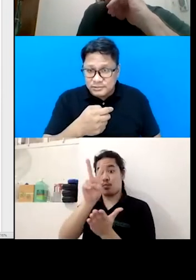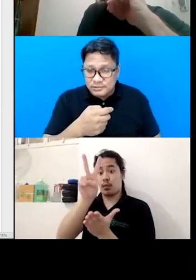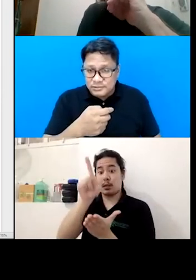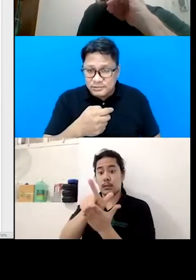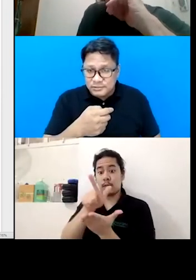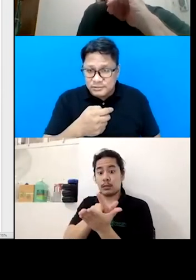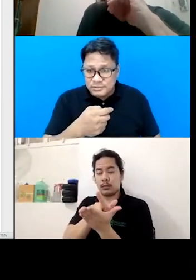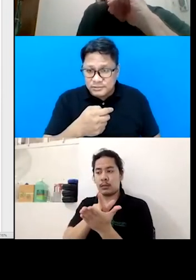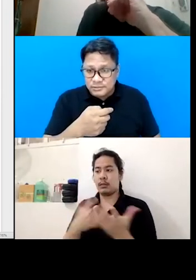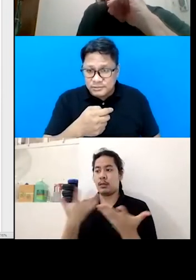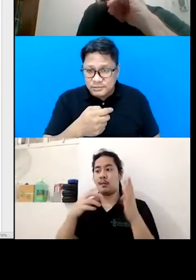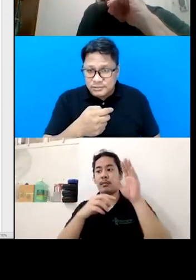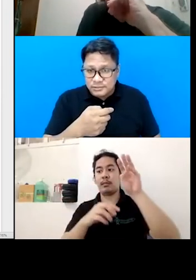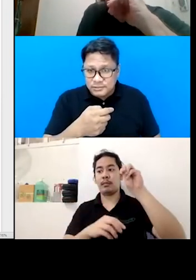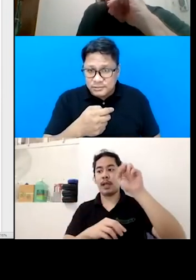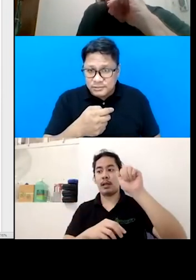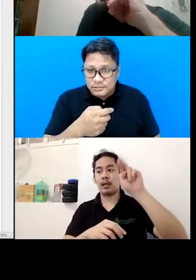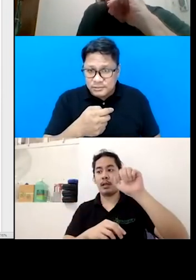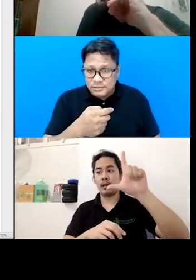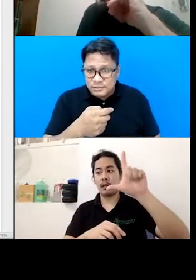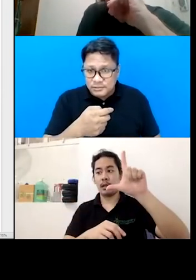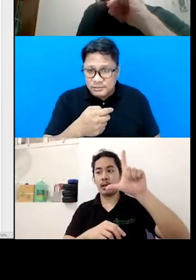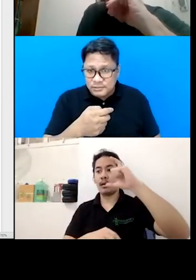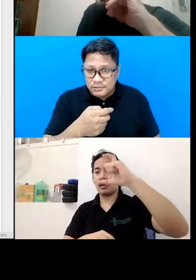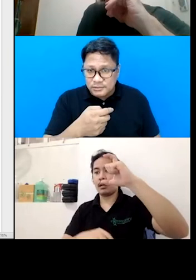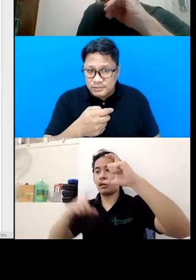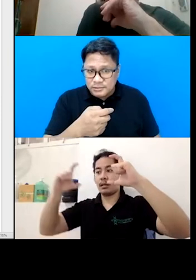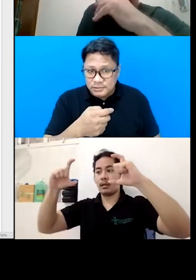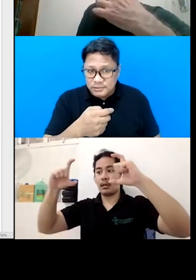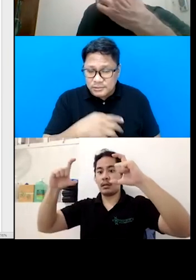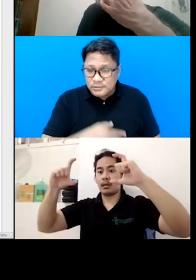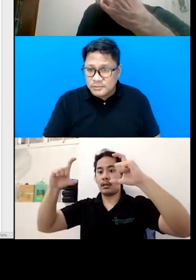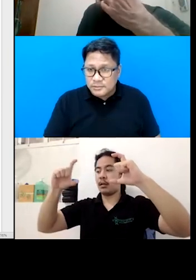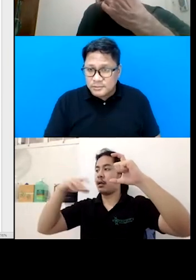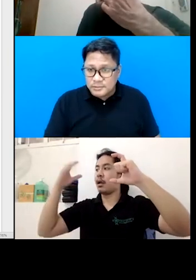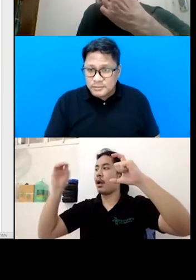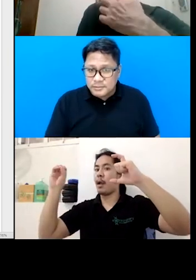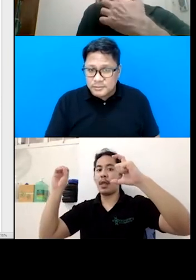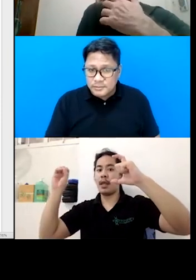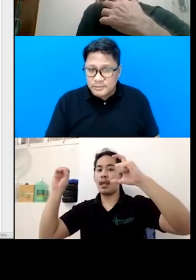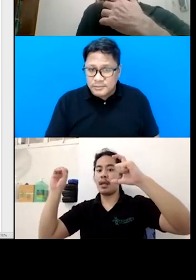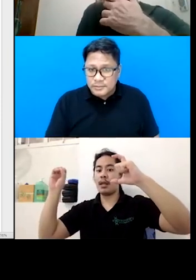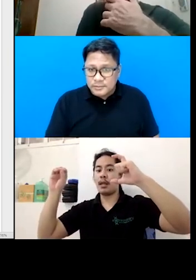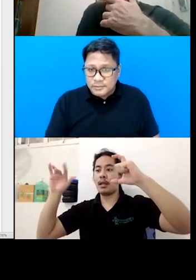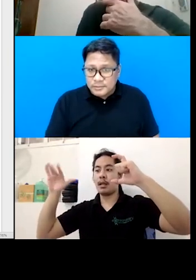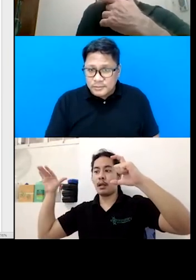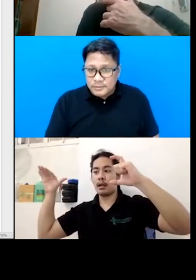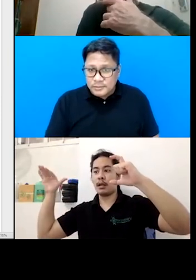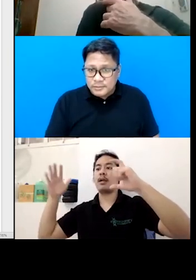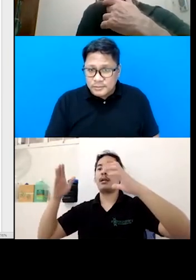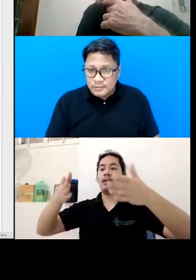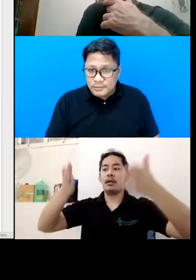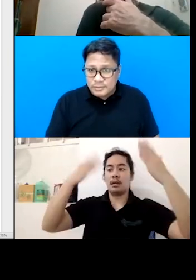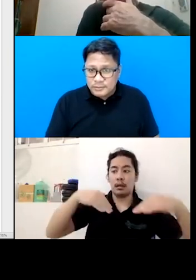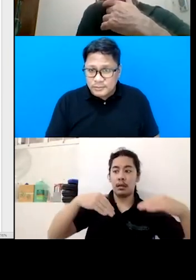I just want to make sure it's clear though for the future lessons. So manual, Should be the object.